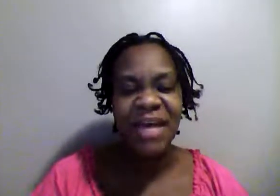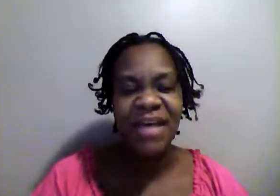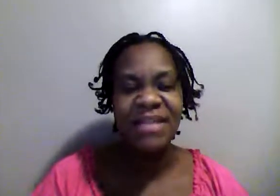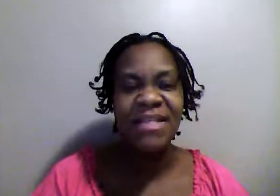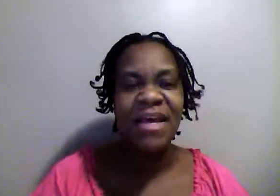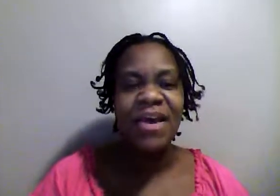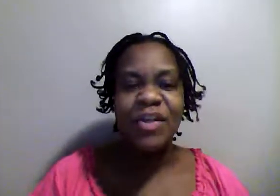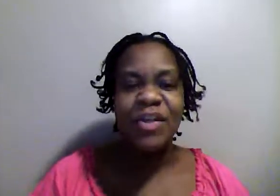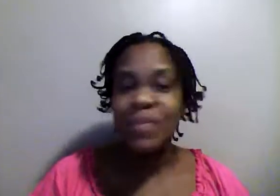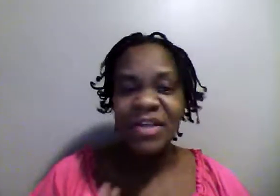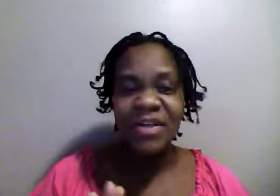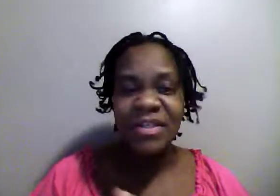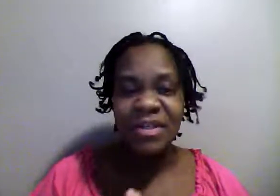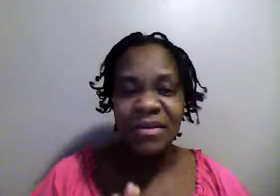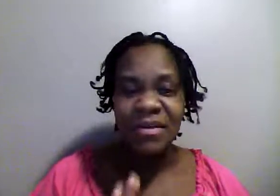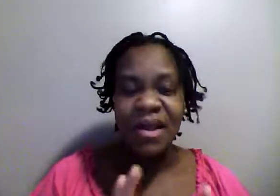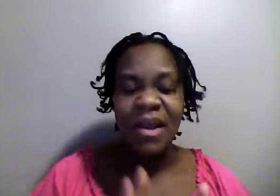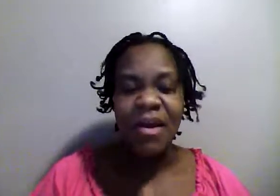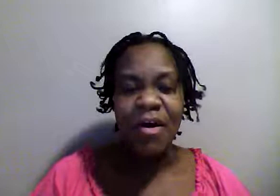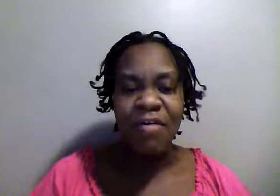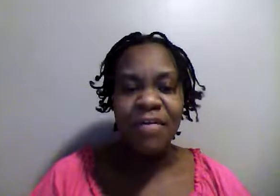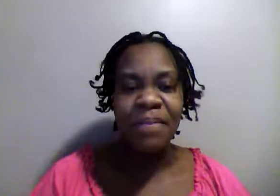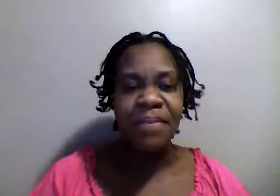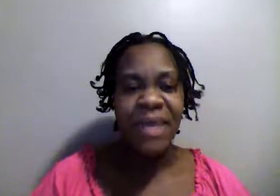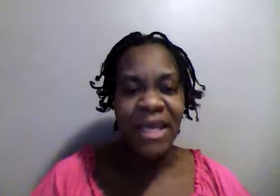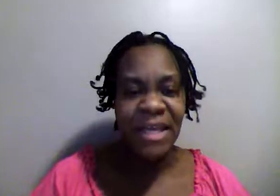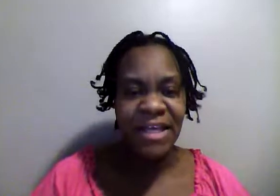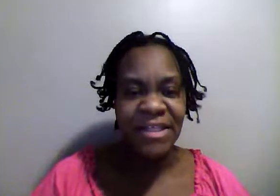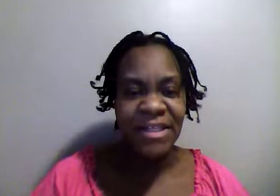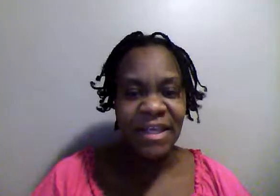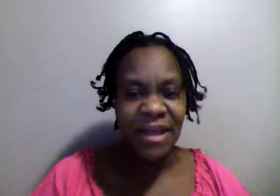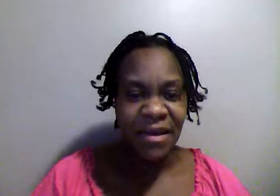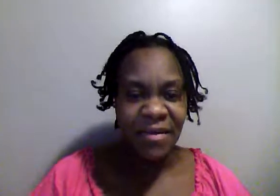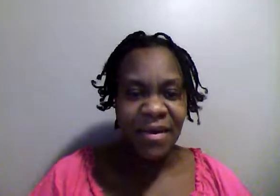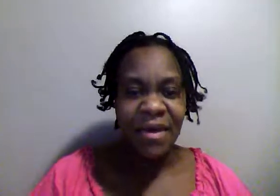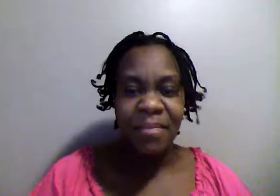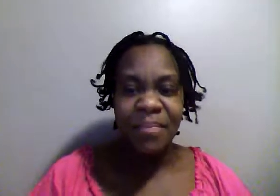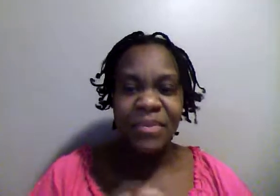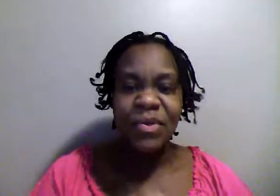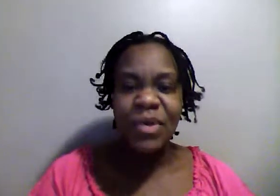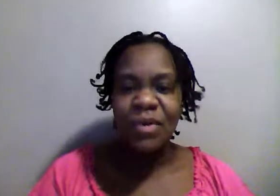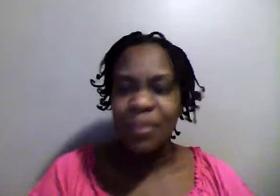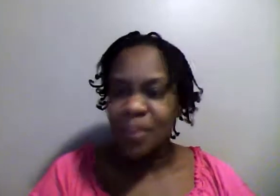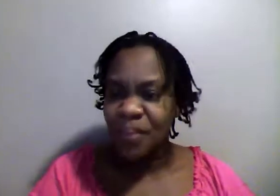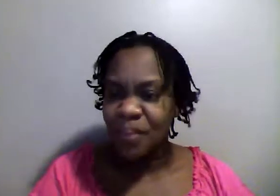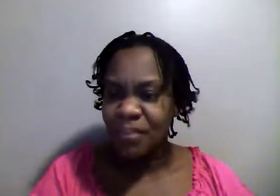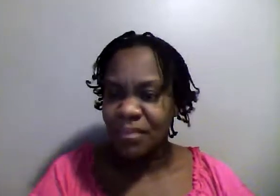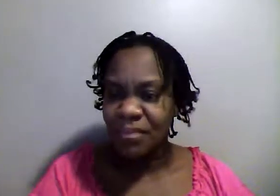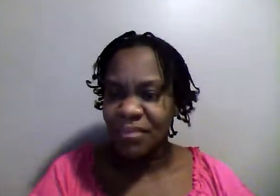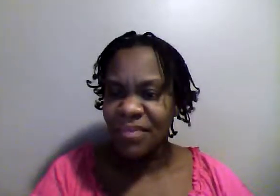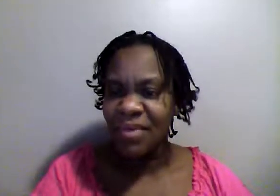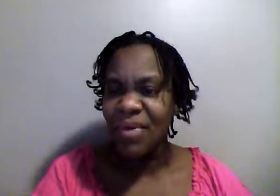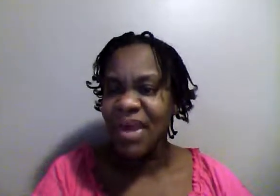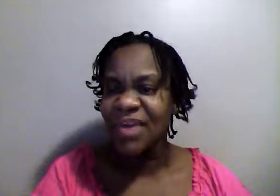because tomatoes love heat. So okay, you